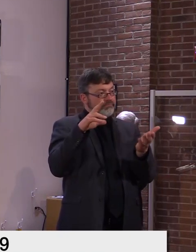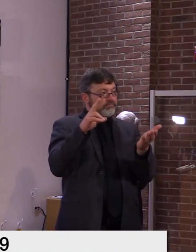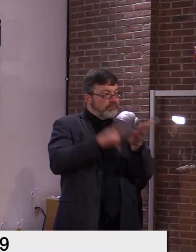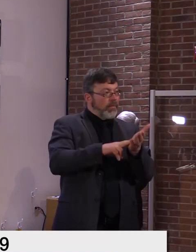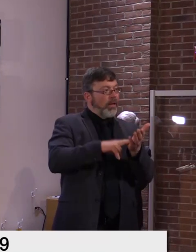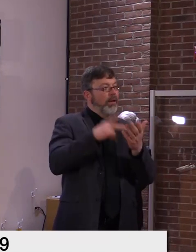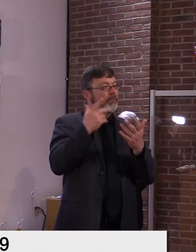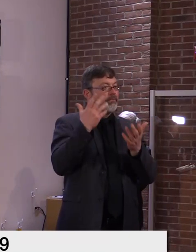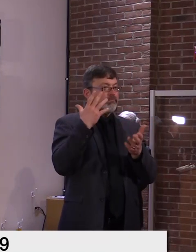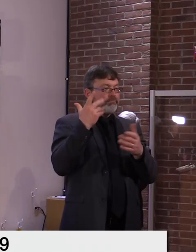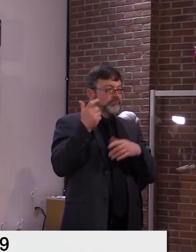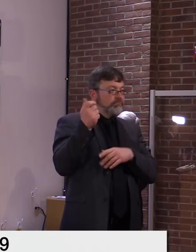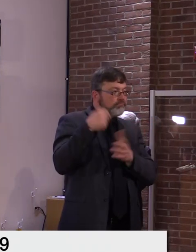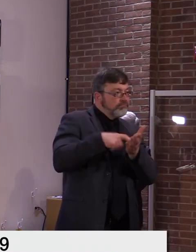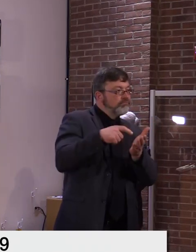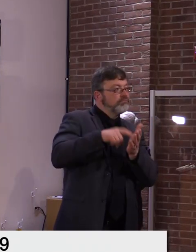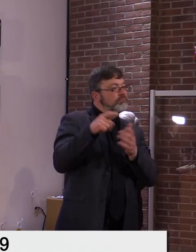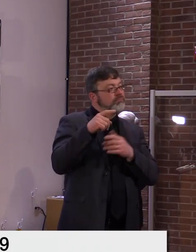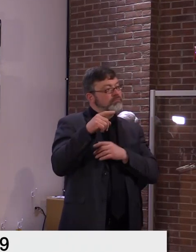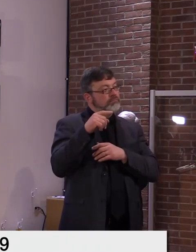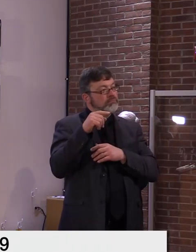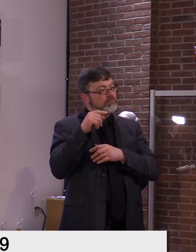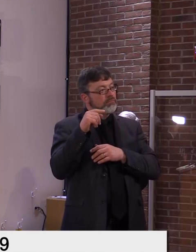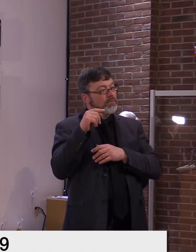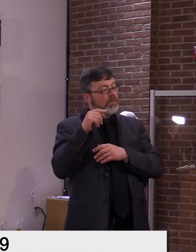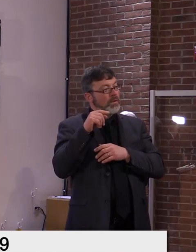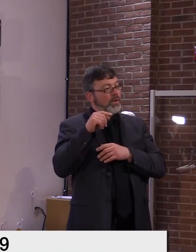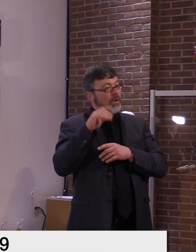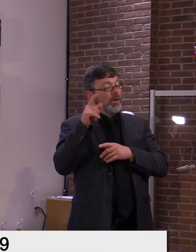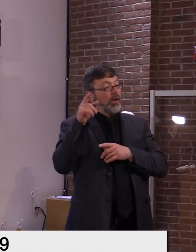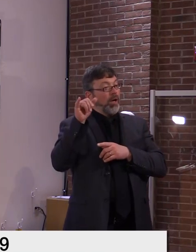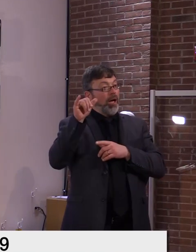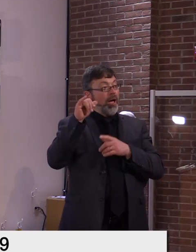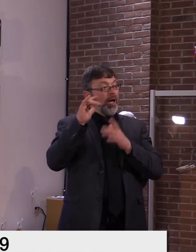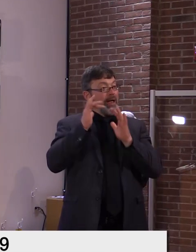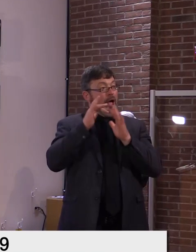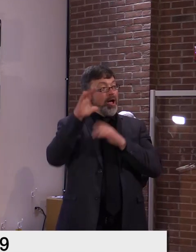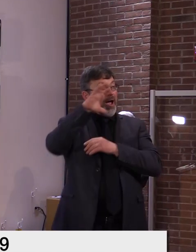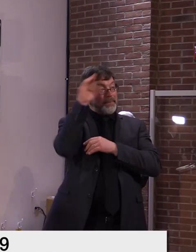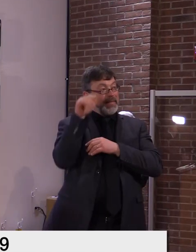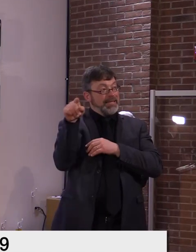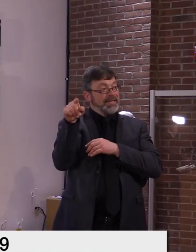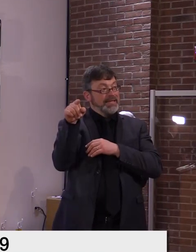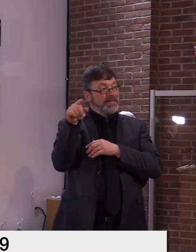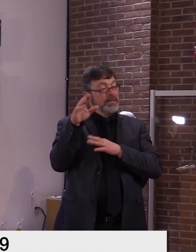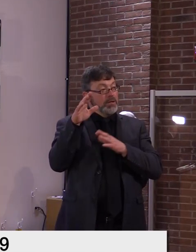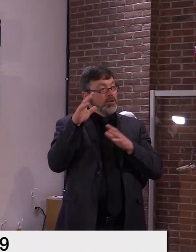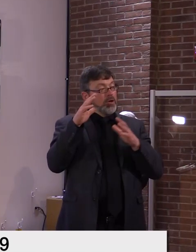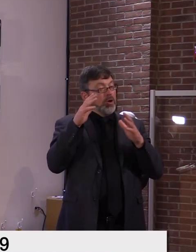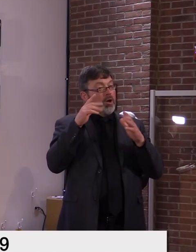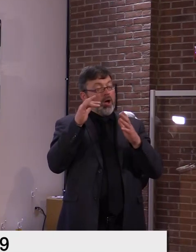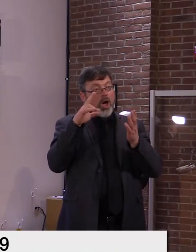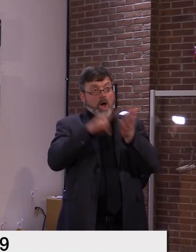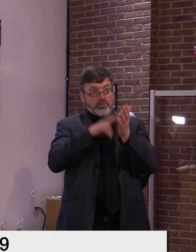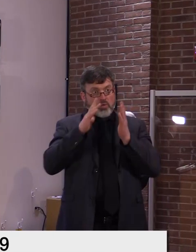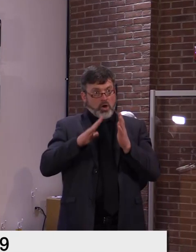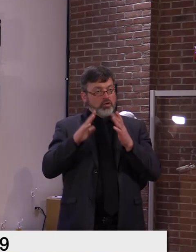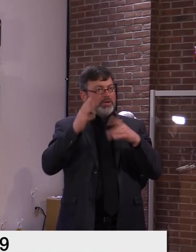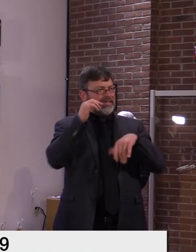more to provide for broadband, and it's a nonprofit. So